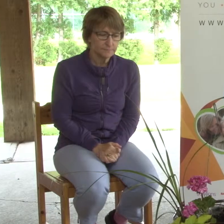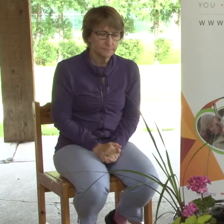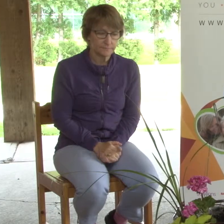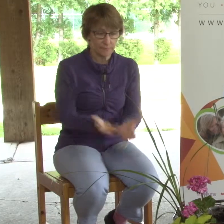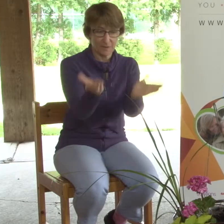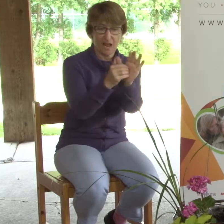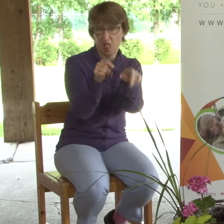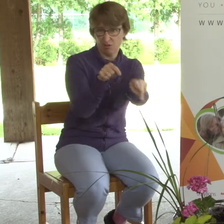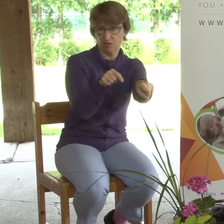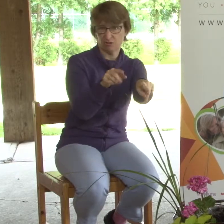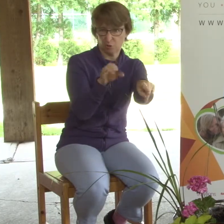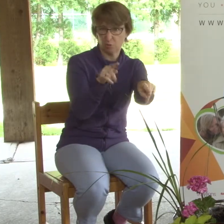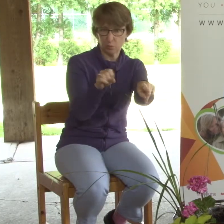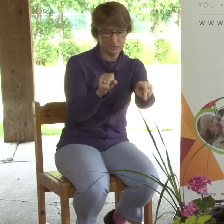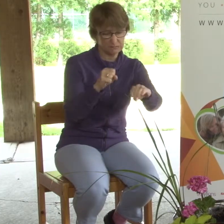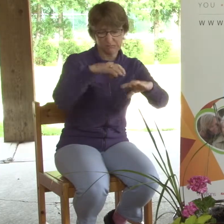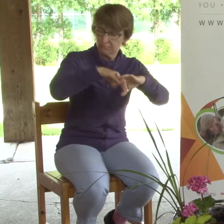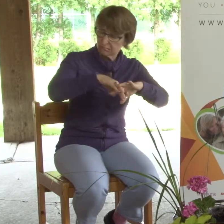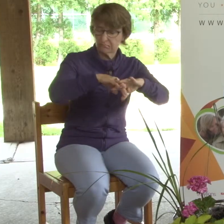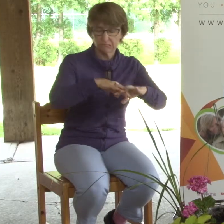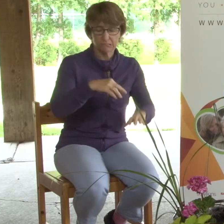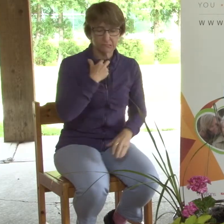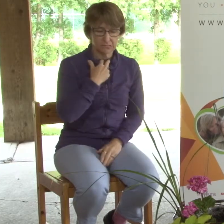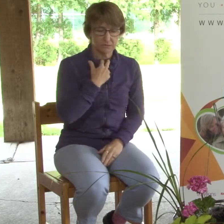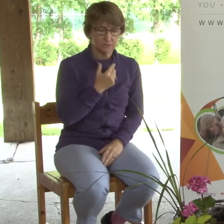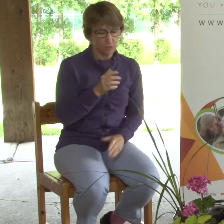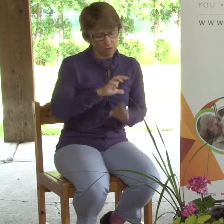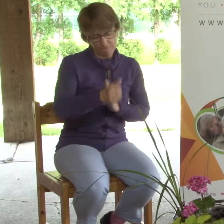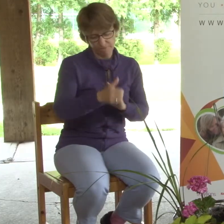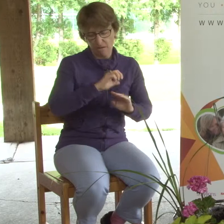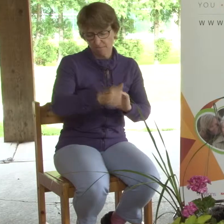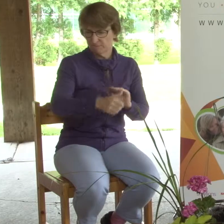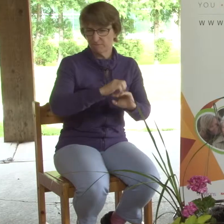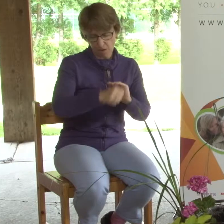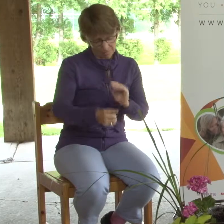And again, look at the root growth on this. So I'm just going to tear that off.